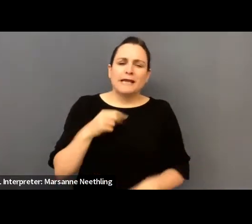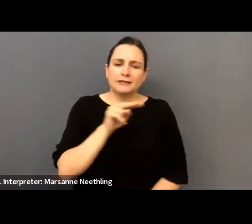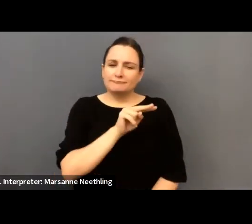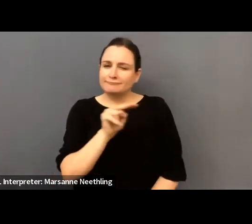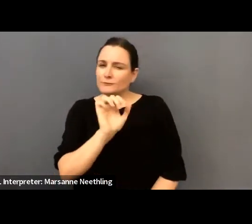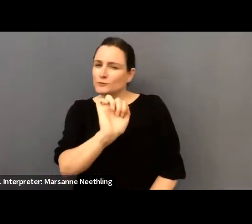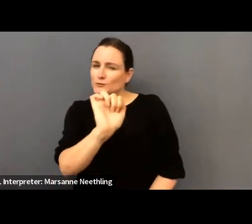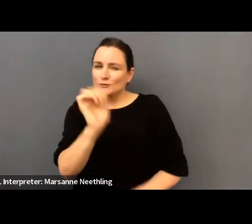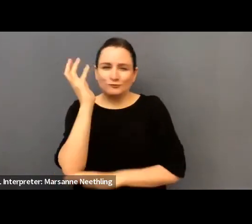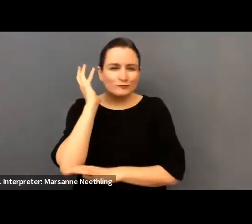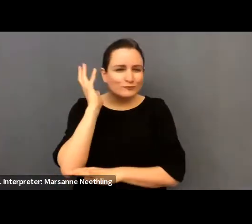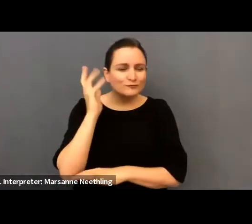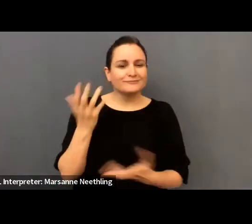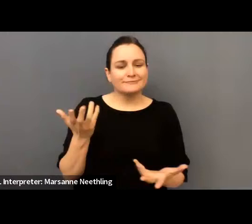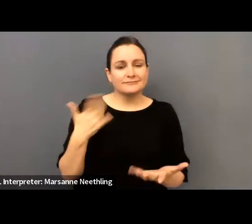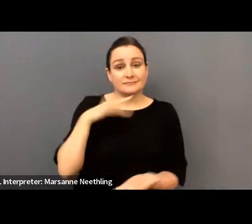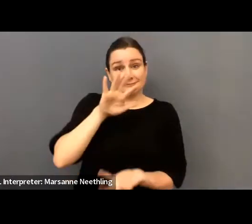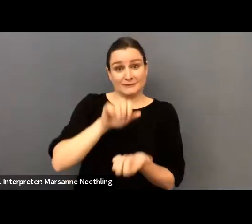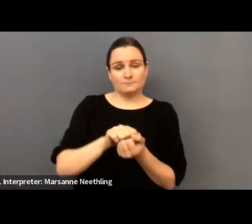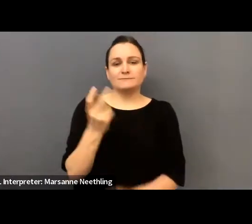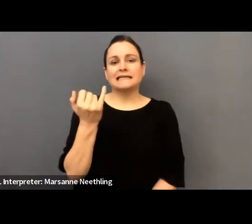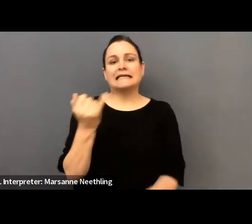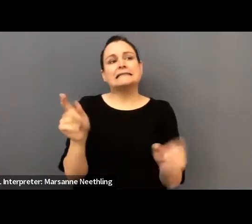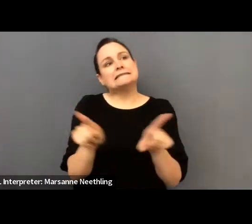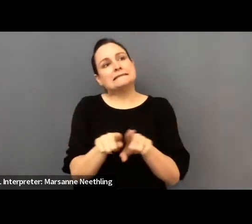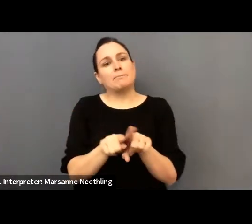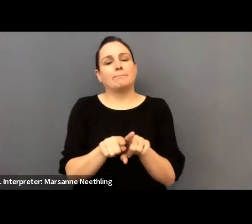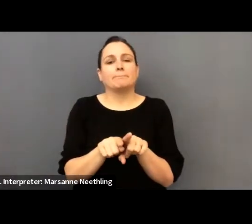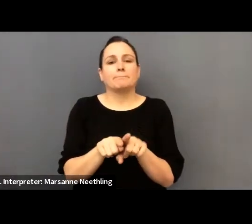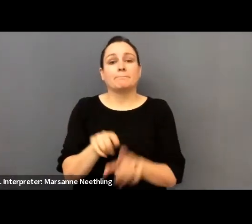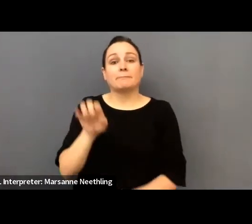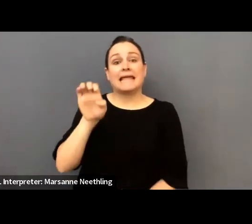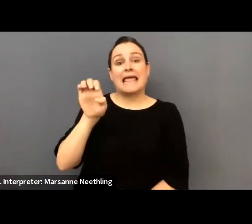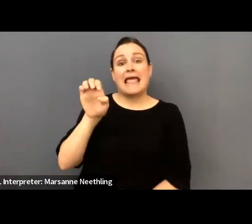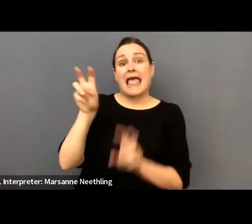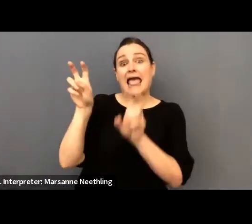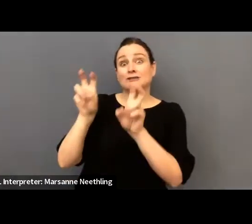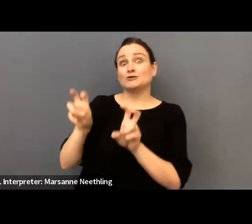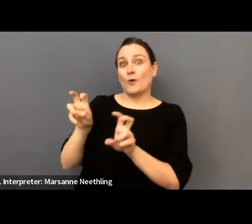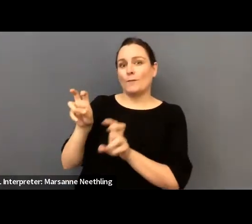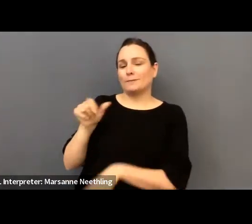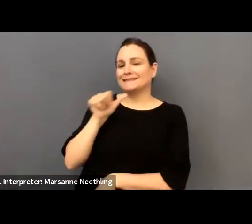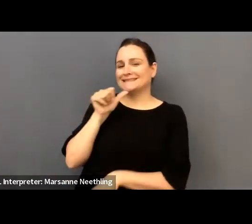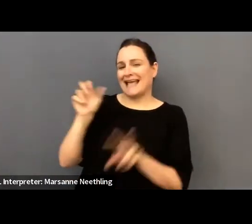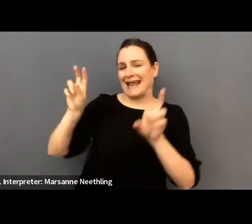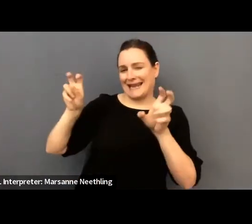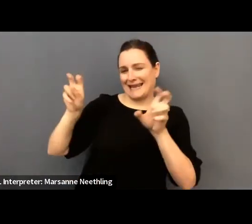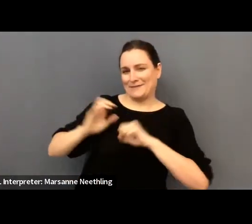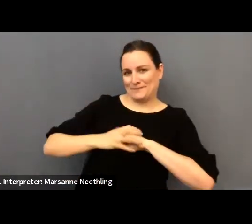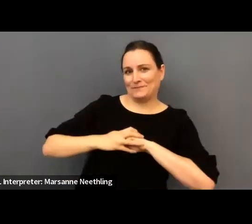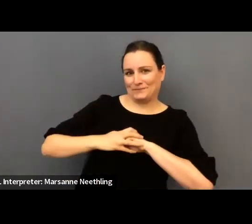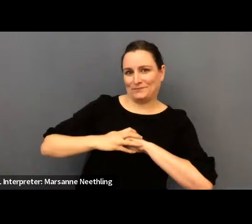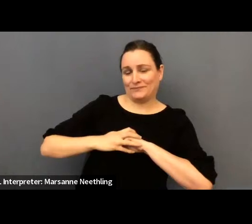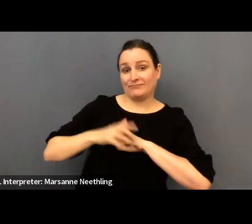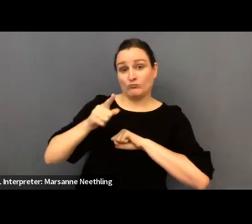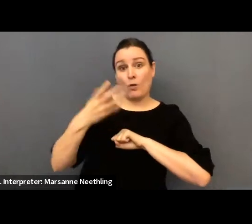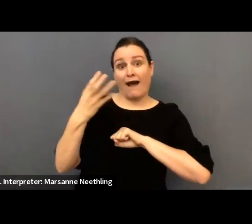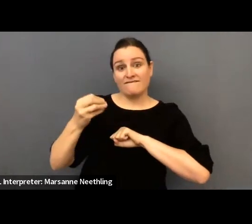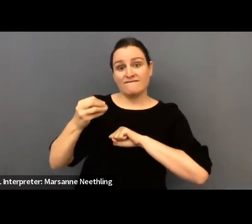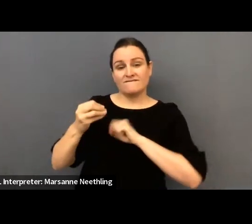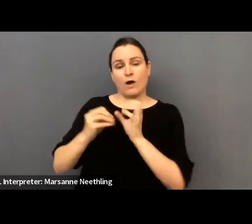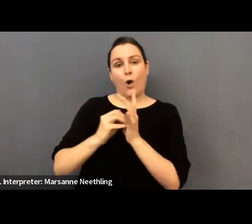the Eskom language, if you have all the coal in the world, but a